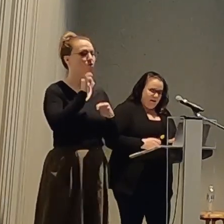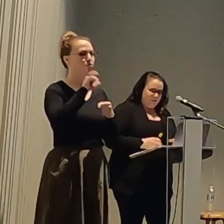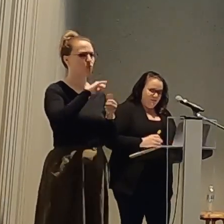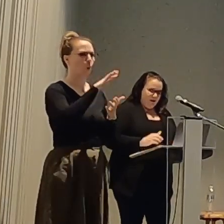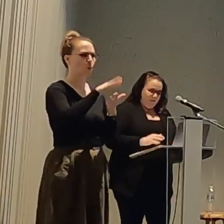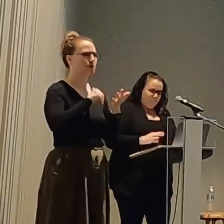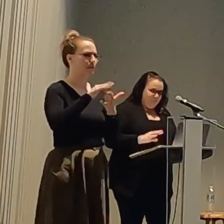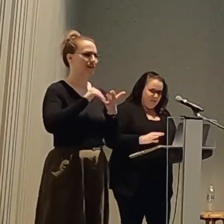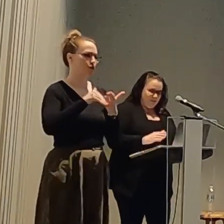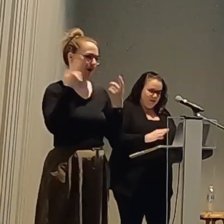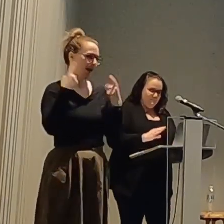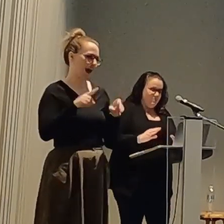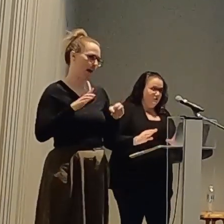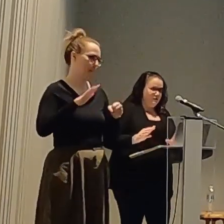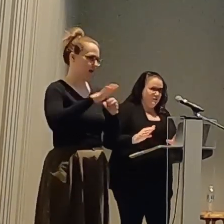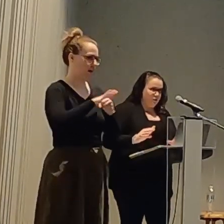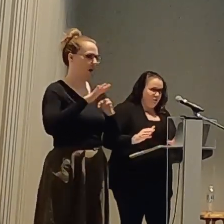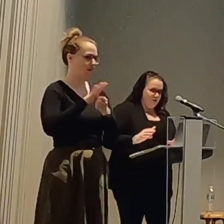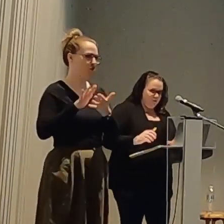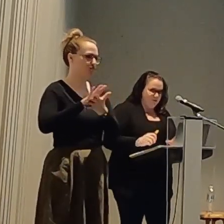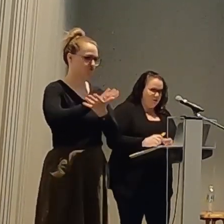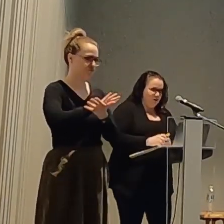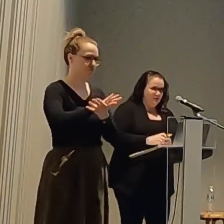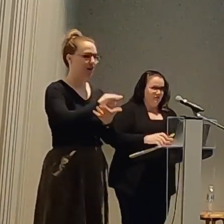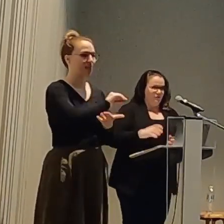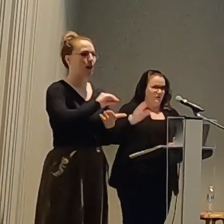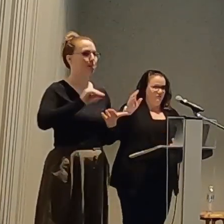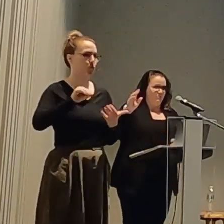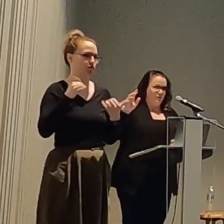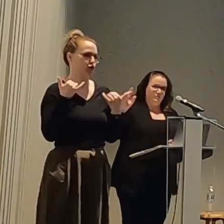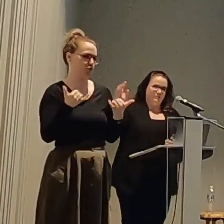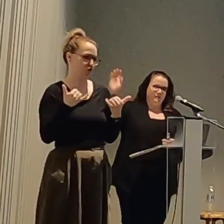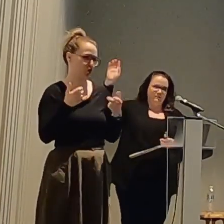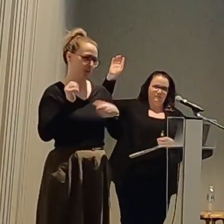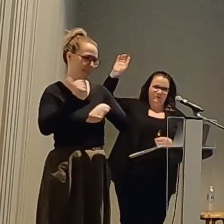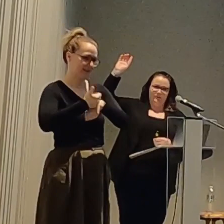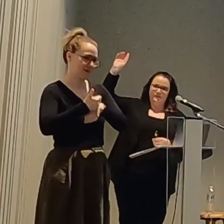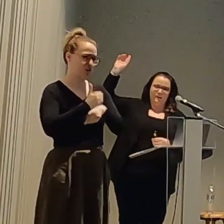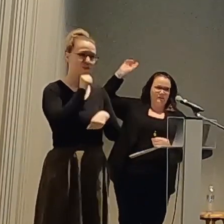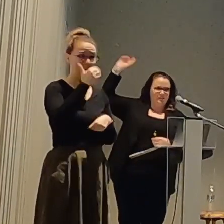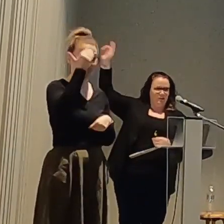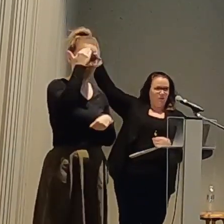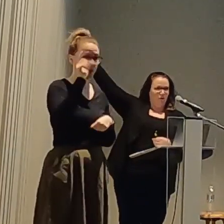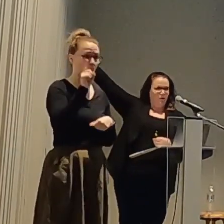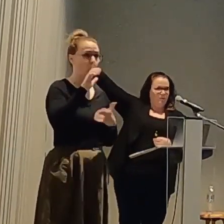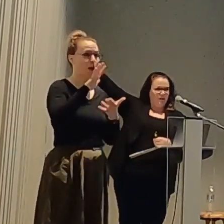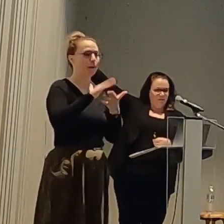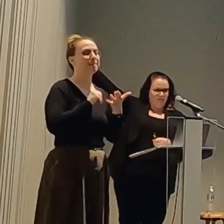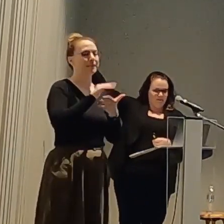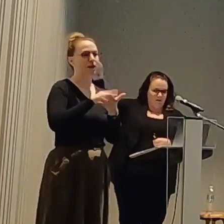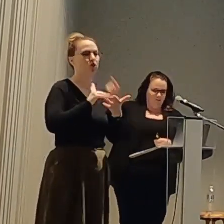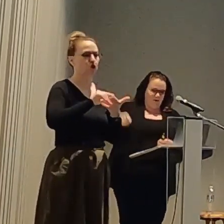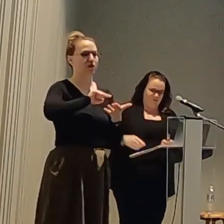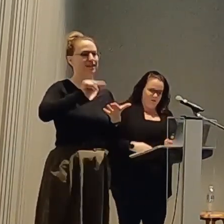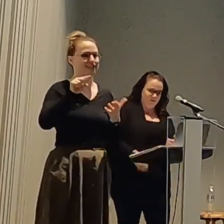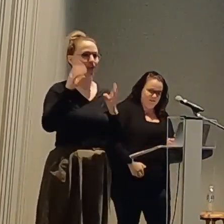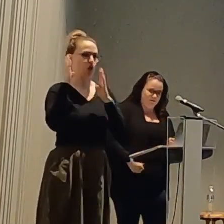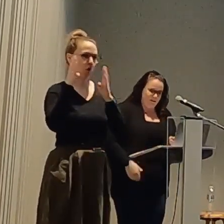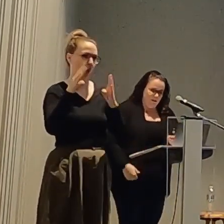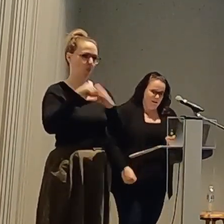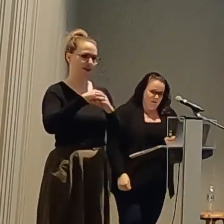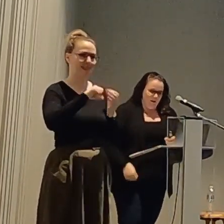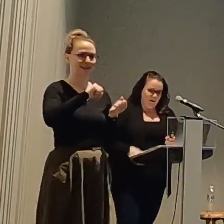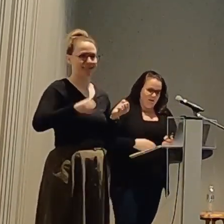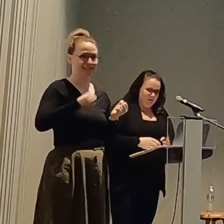covered and basically moved to their current position. If you're not familiar with where the murals are, it's down the hallway in the south